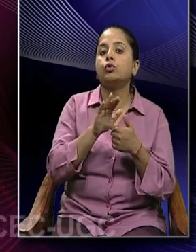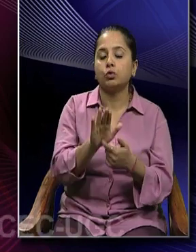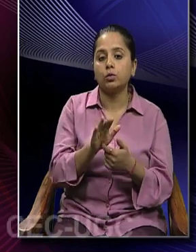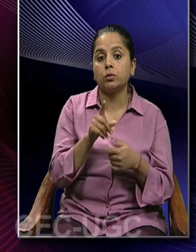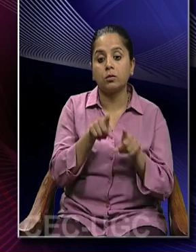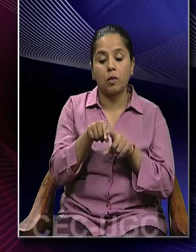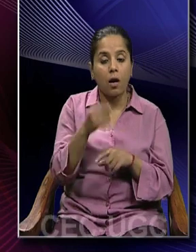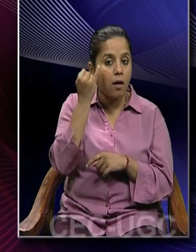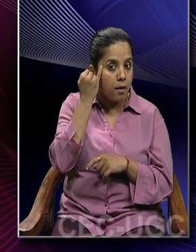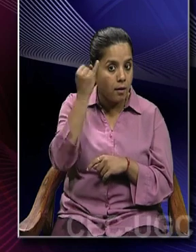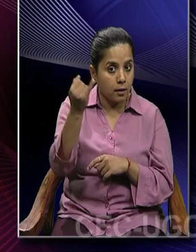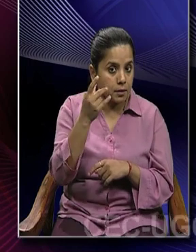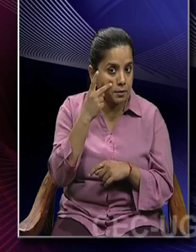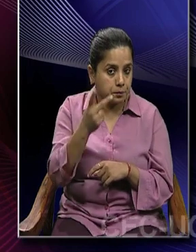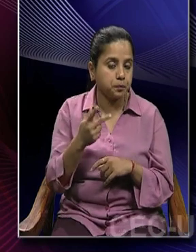kind of an idea